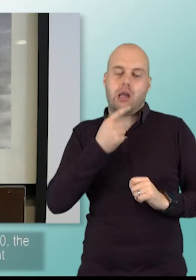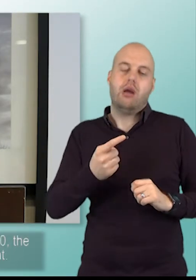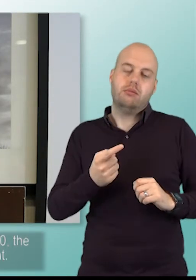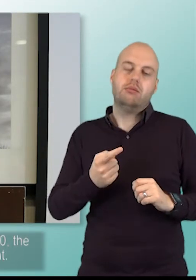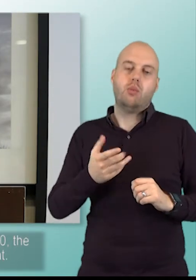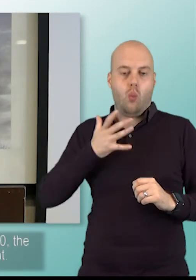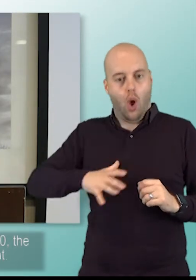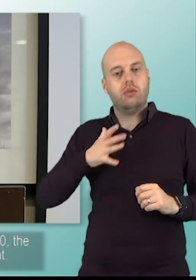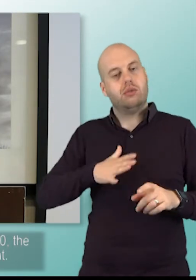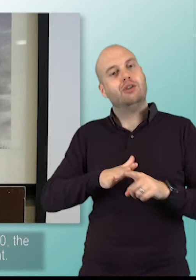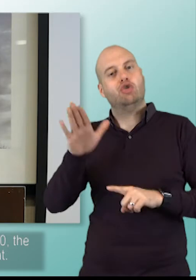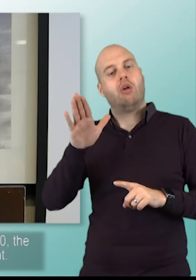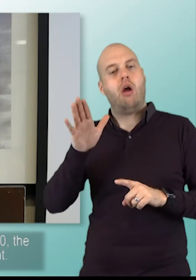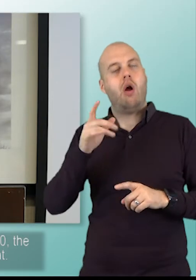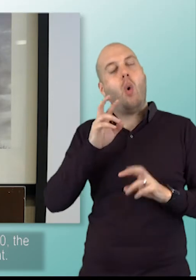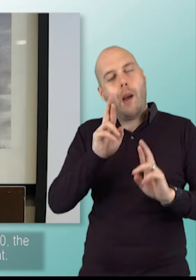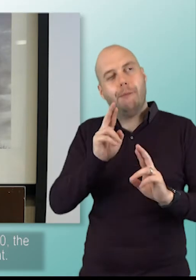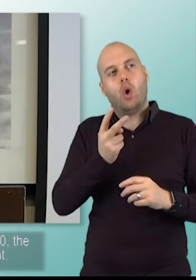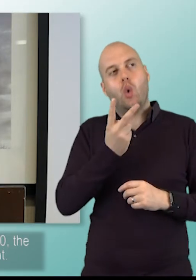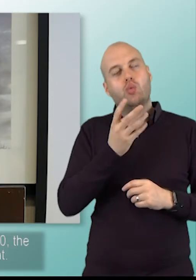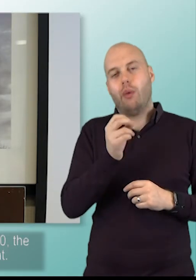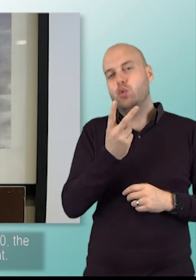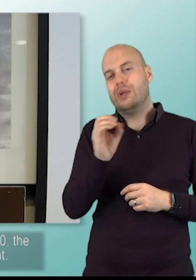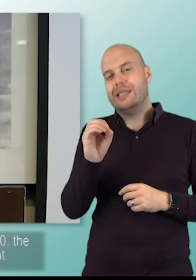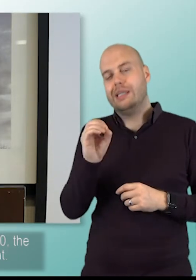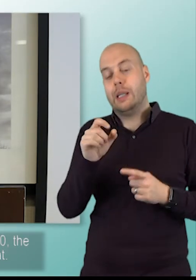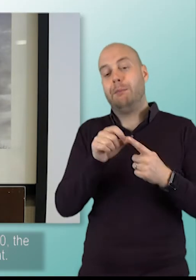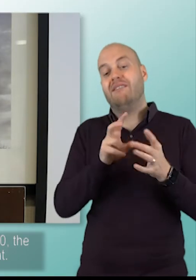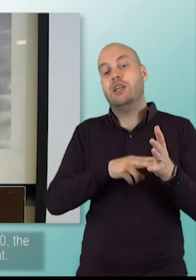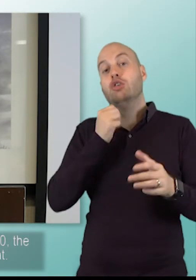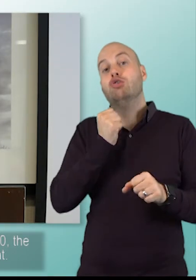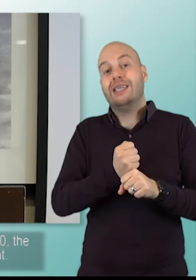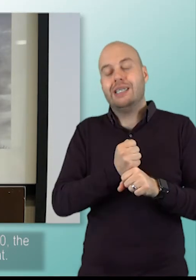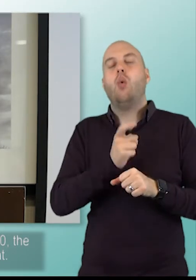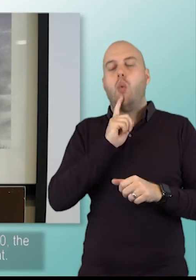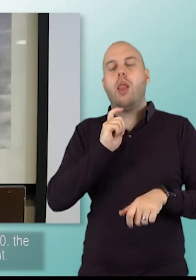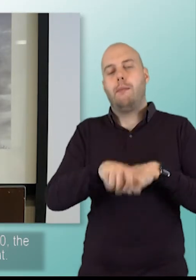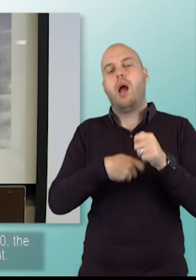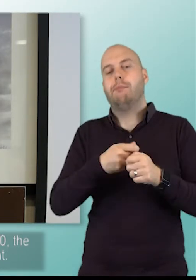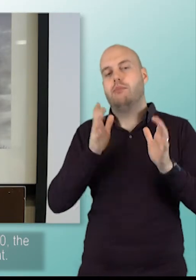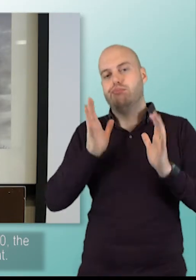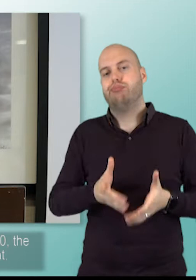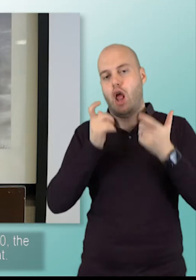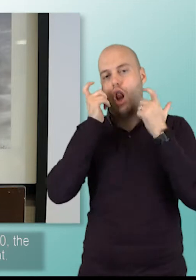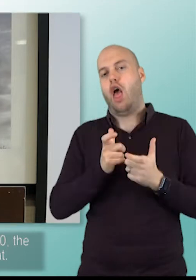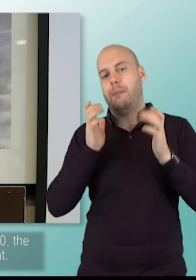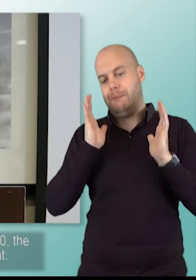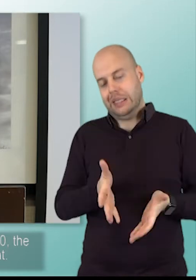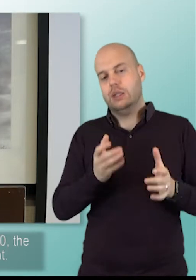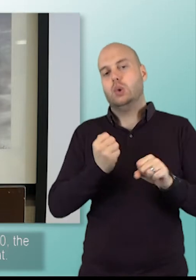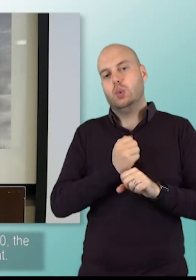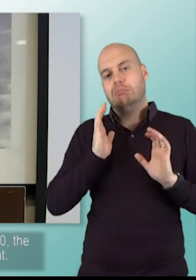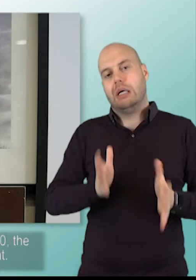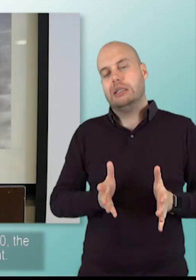the implementation of the amendments, hopefully in 2020, the PVG system will become mandatory at